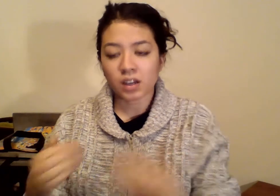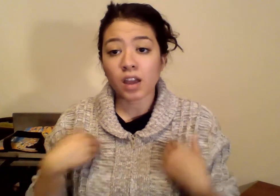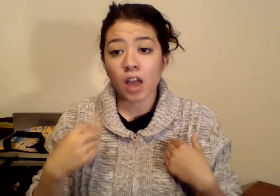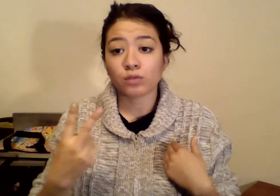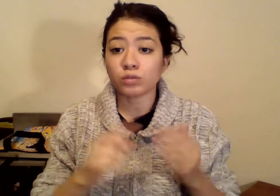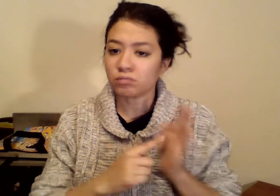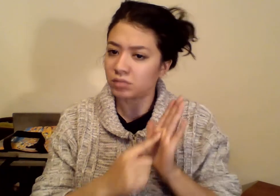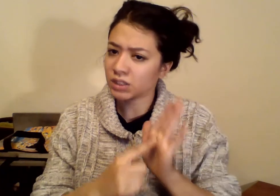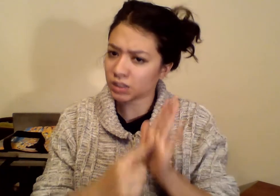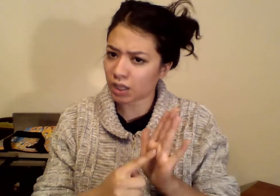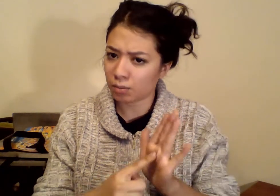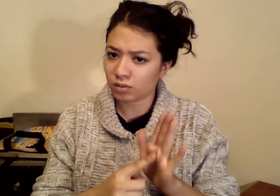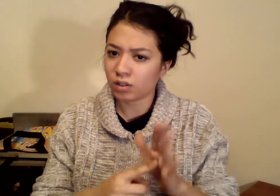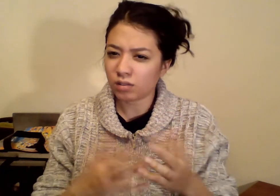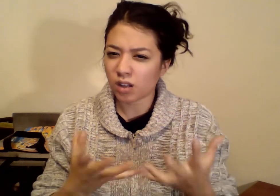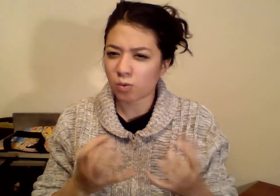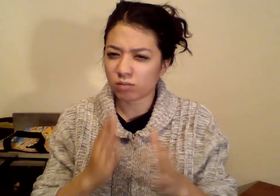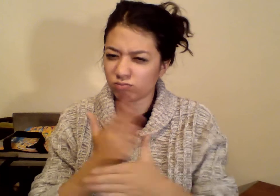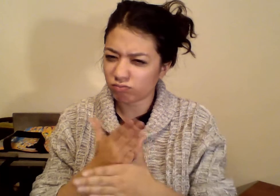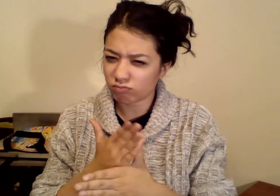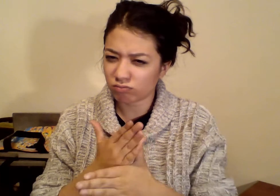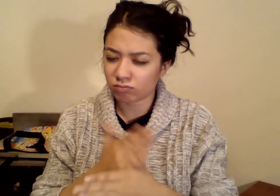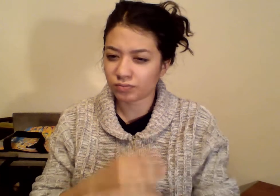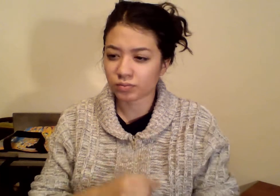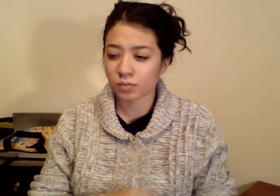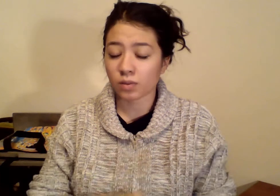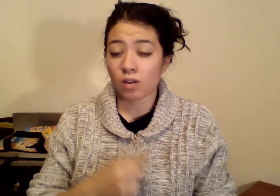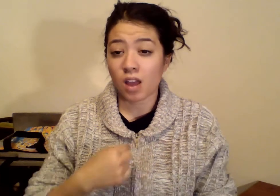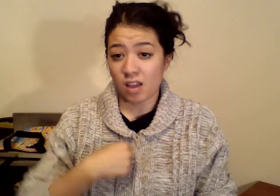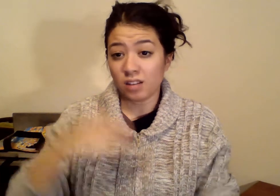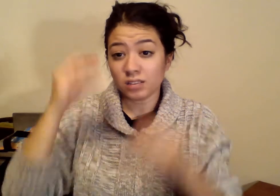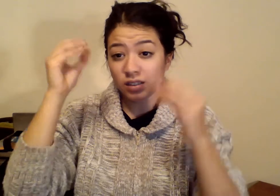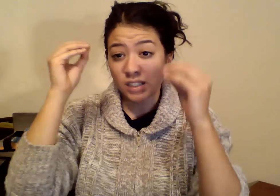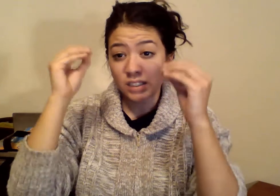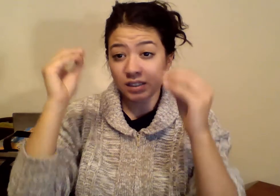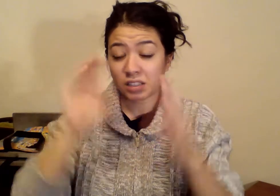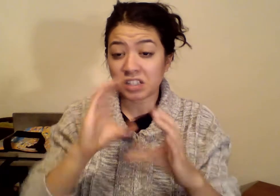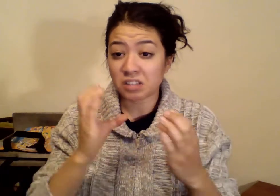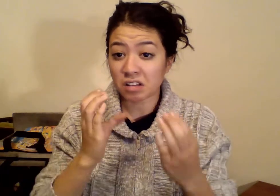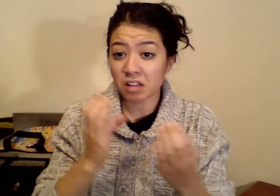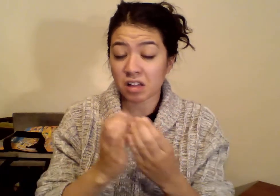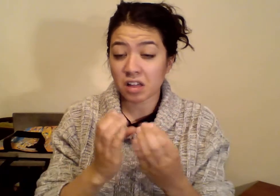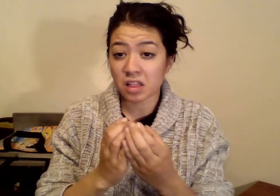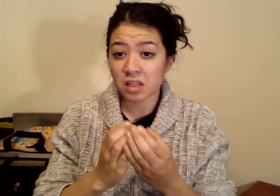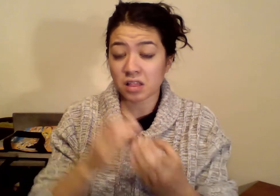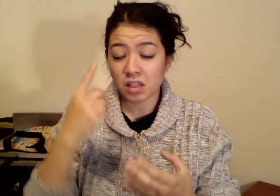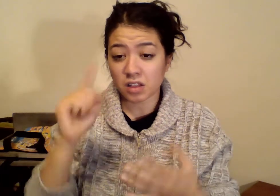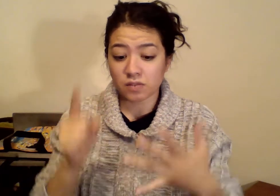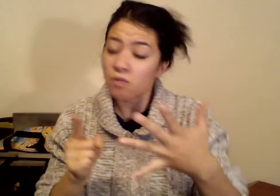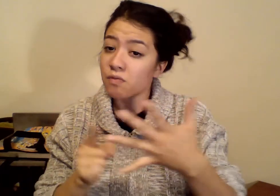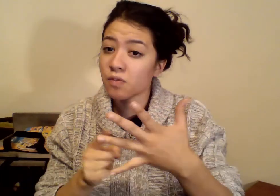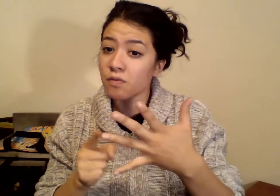I teach a class that is more of a skills-based class, and it's for freshman students in college, and it's a